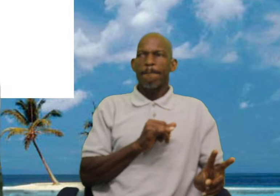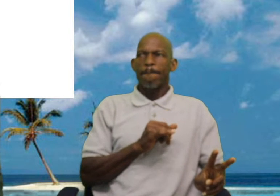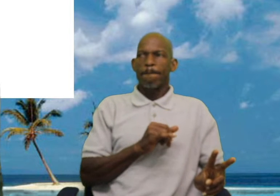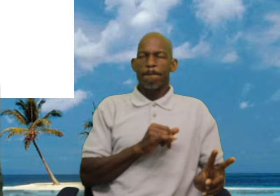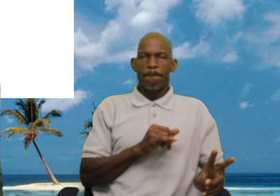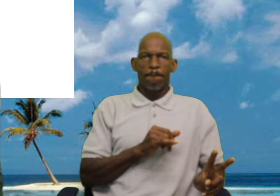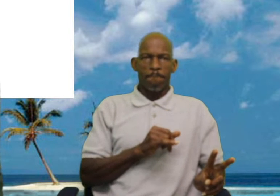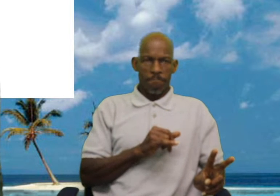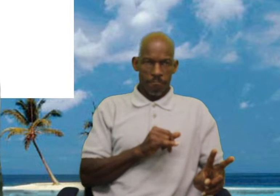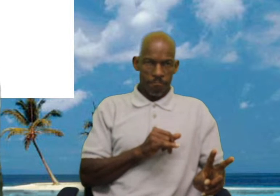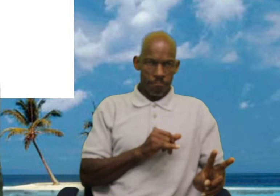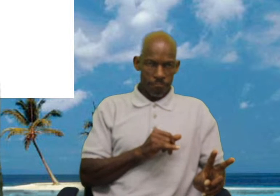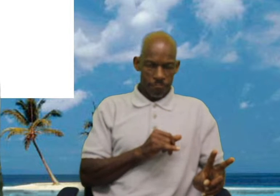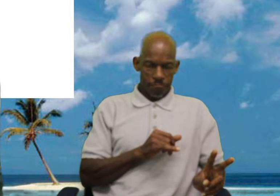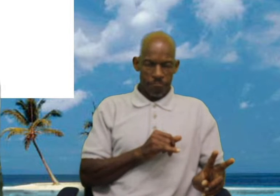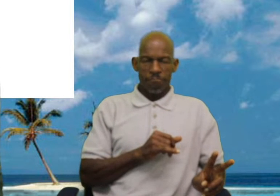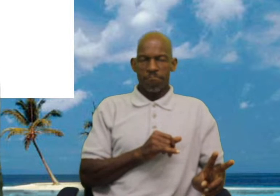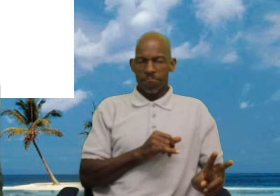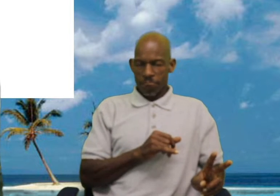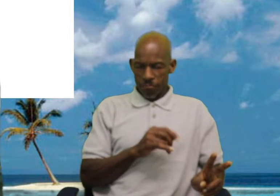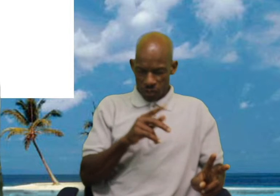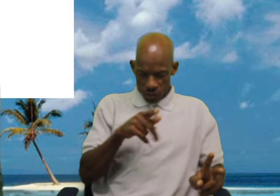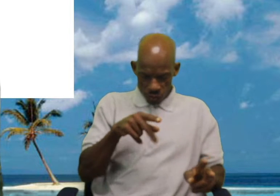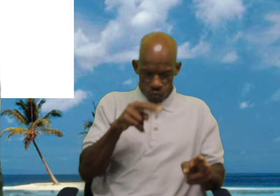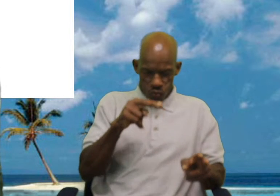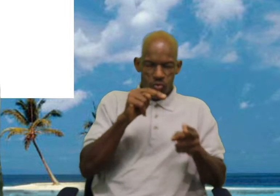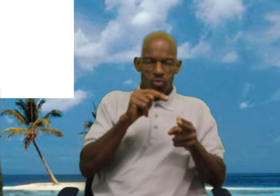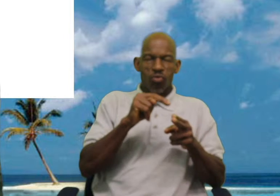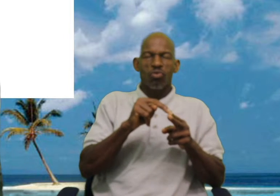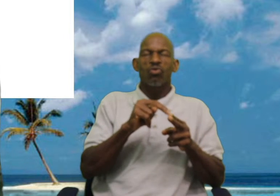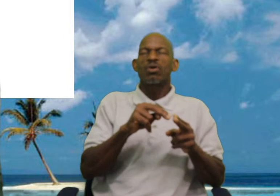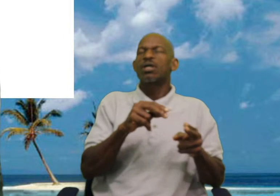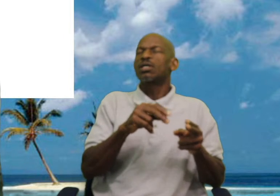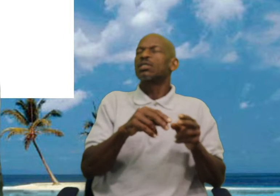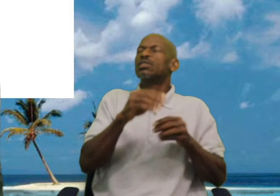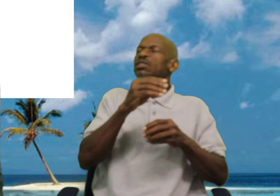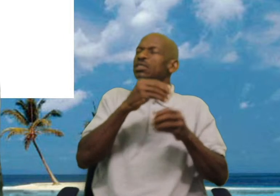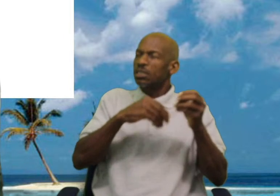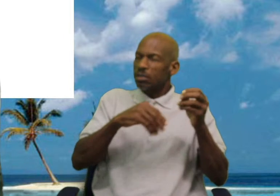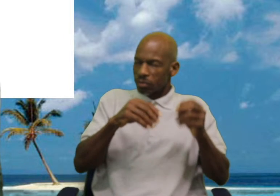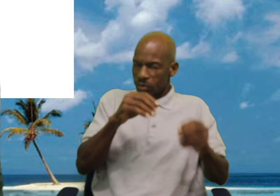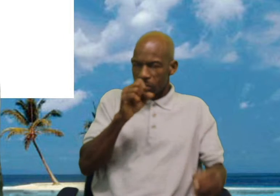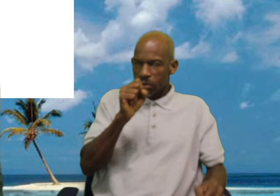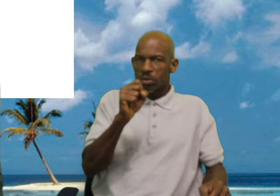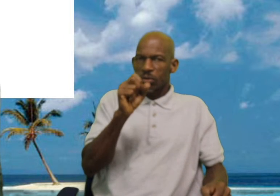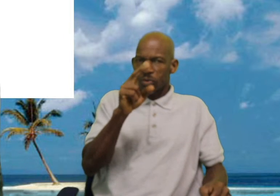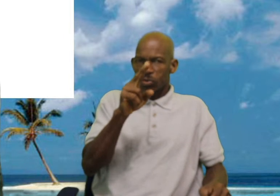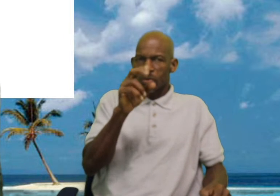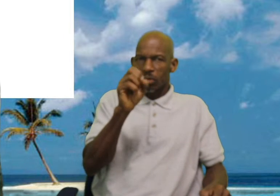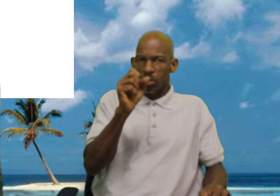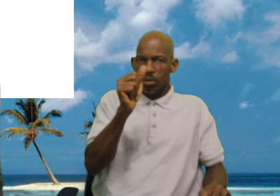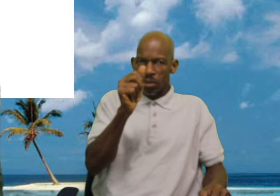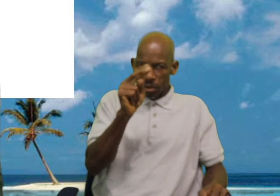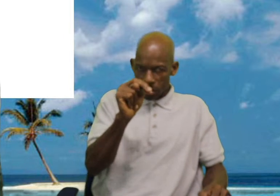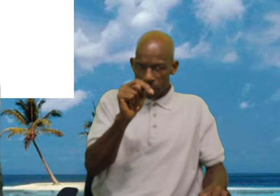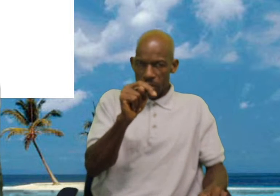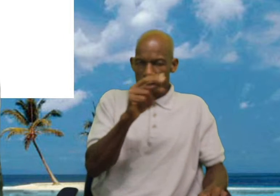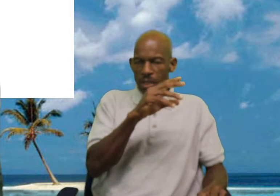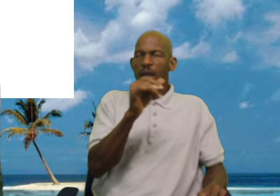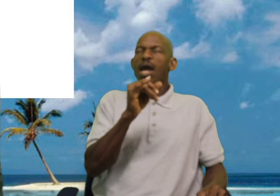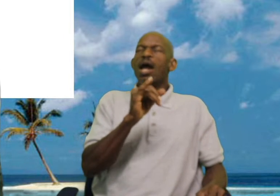pronoun we can replace Susan and I. That means you're talking about yourself with another person.